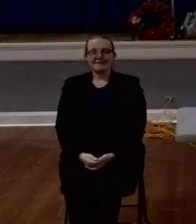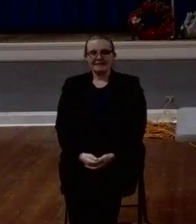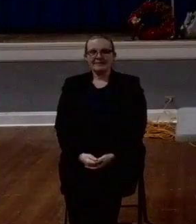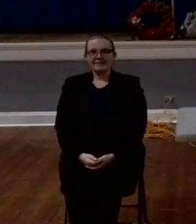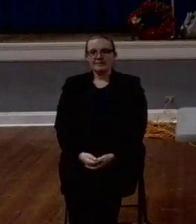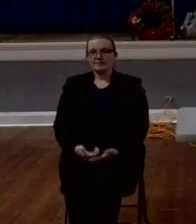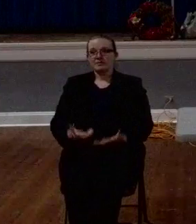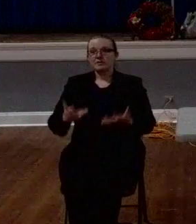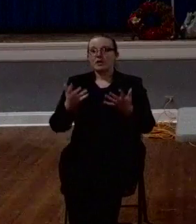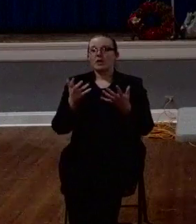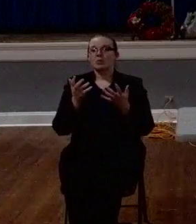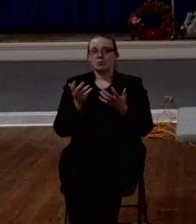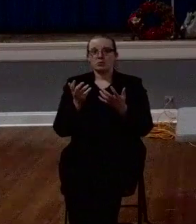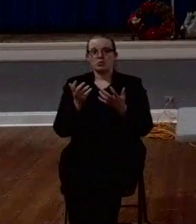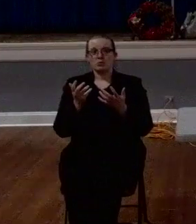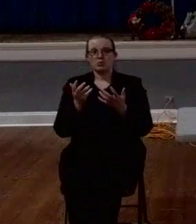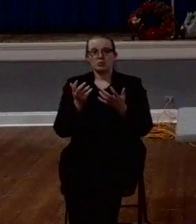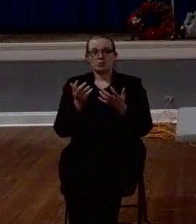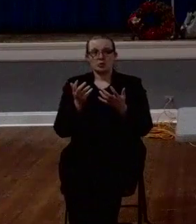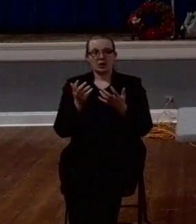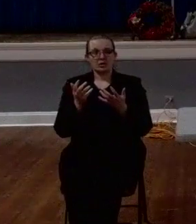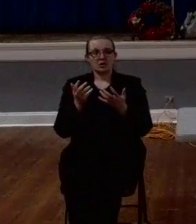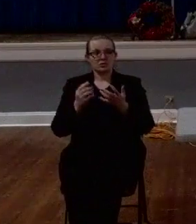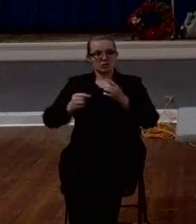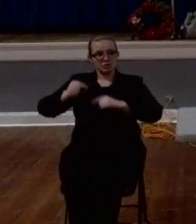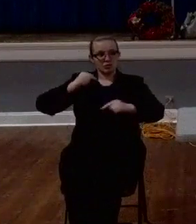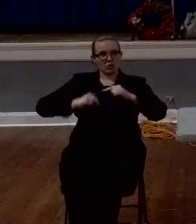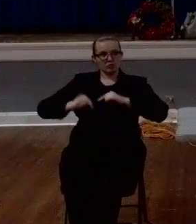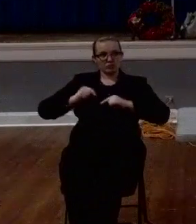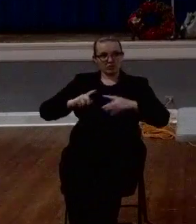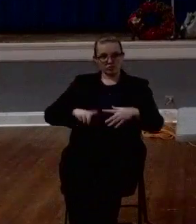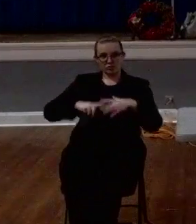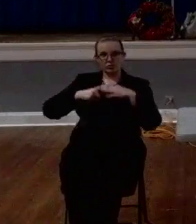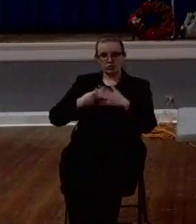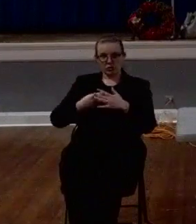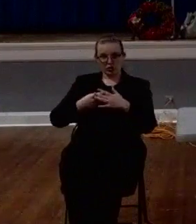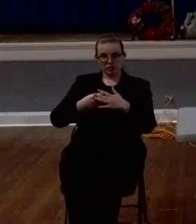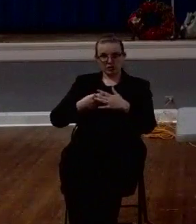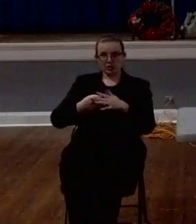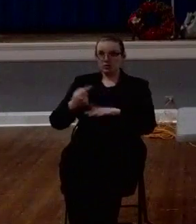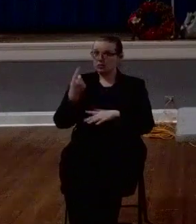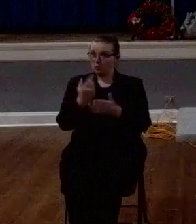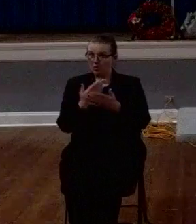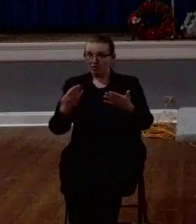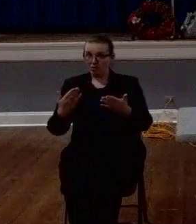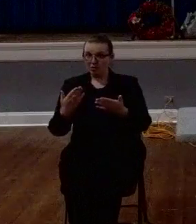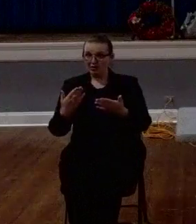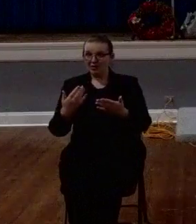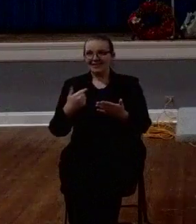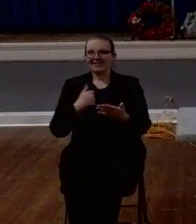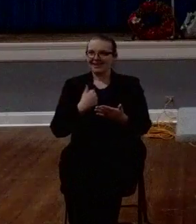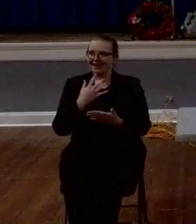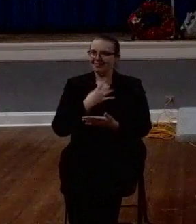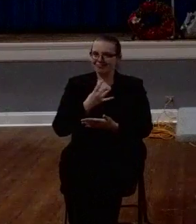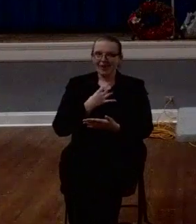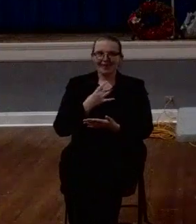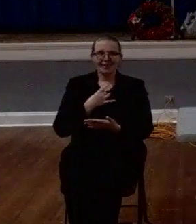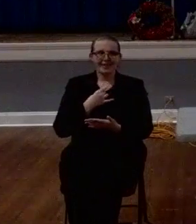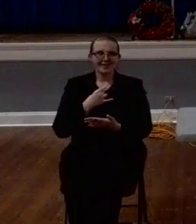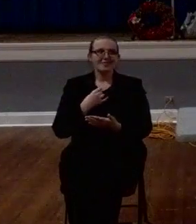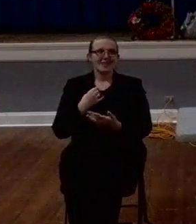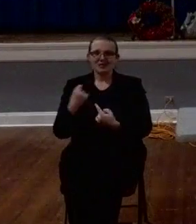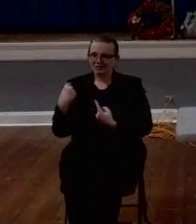I do want to just kind of go back to where we started, because one of the things that I have certainly liked about this